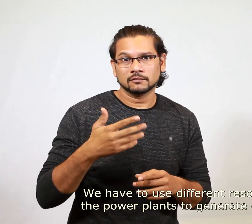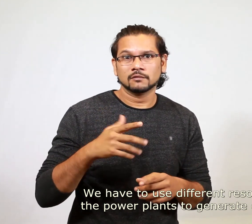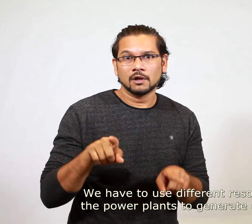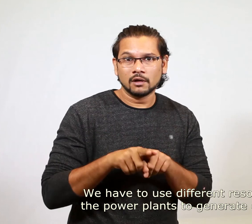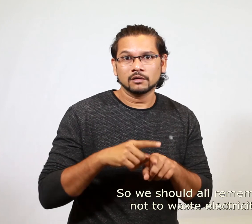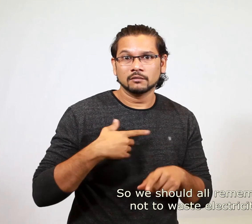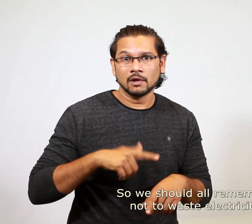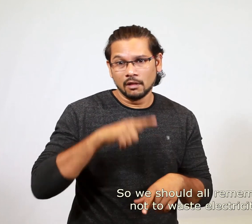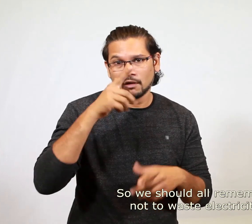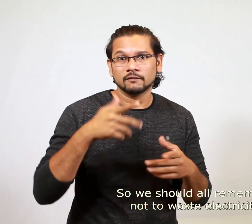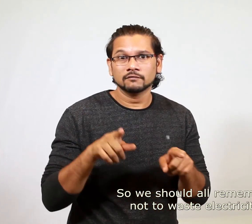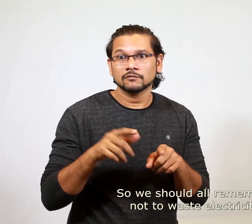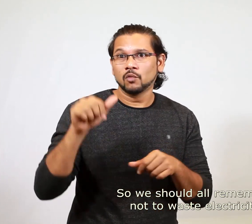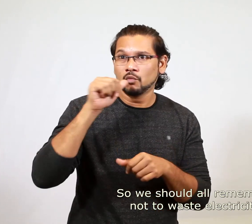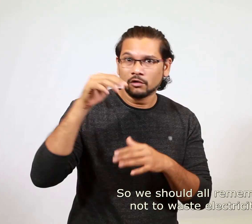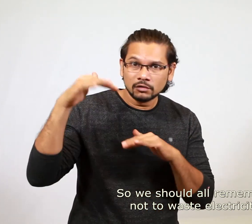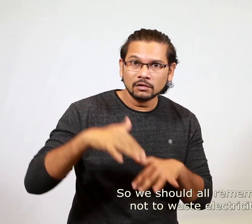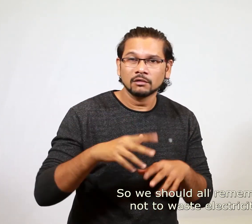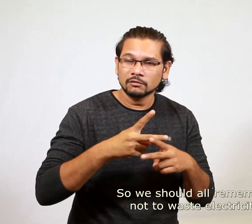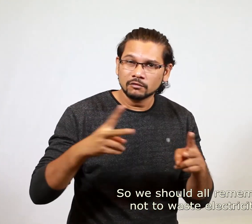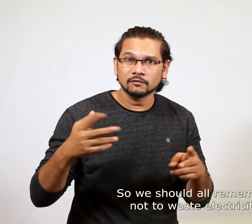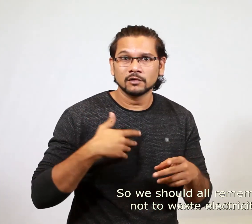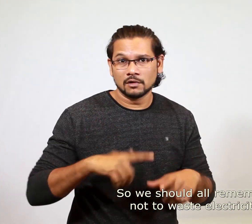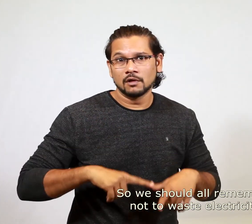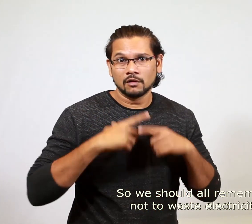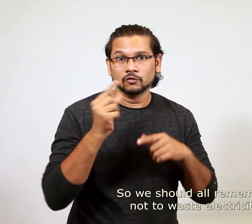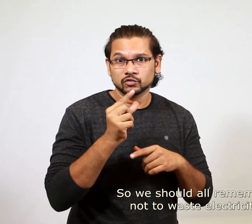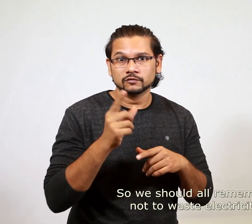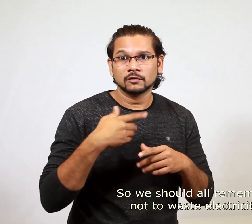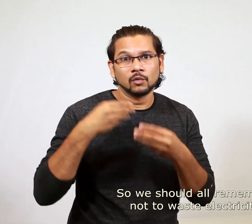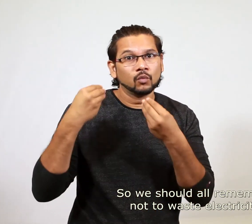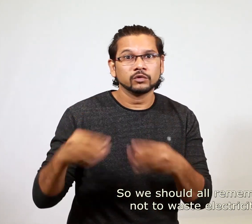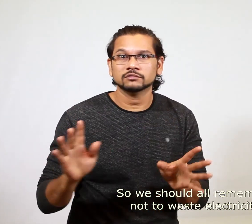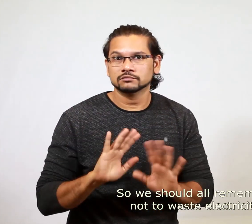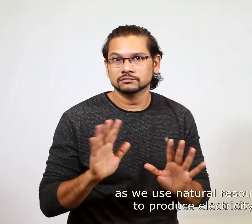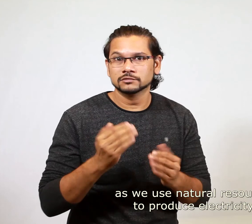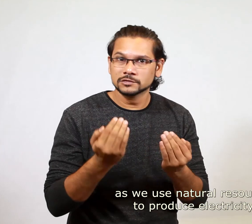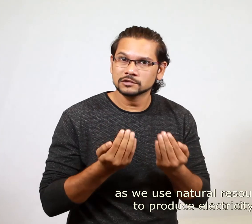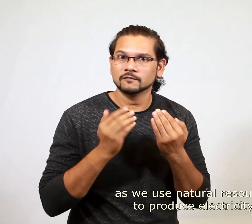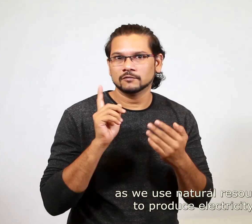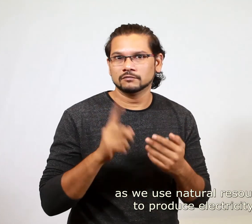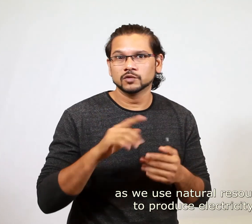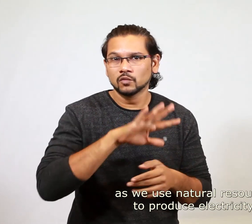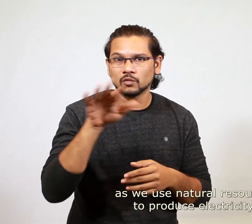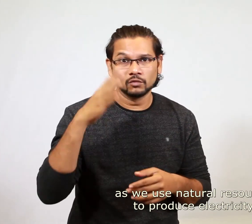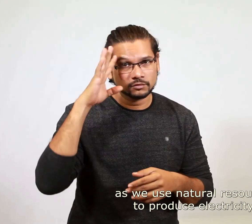So we should all remember not to waste electricity, as we use natural resources